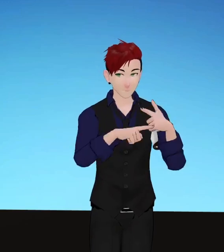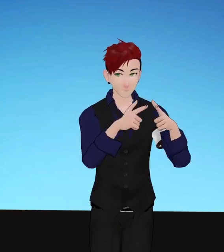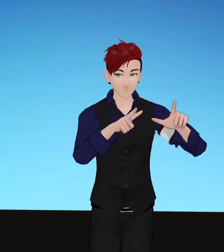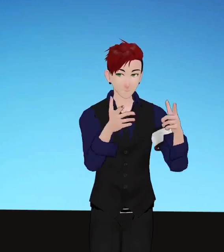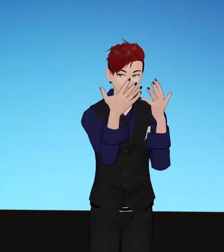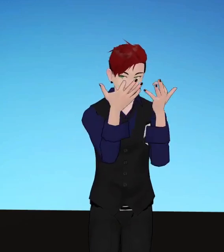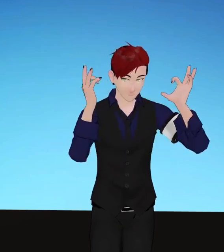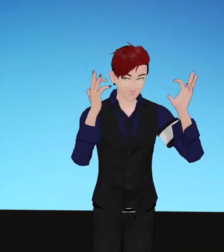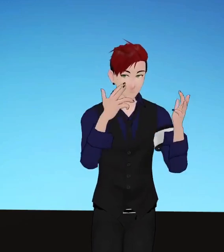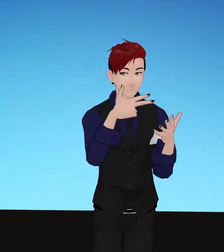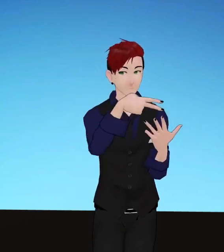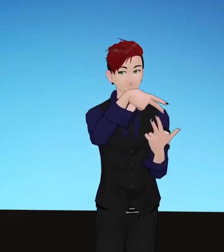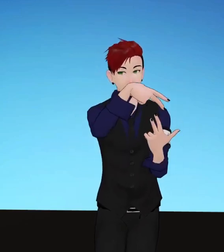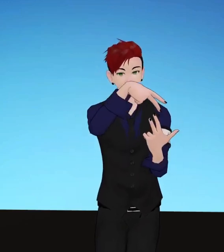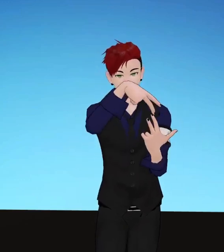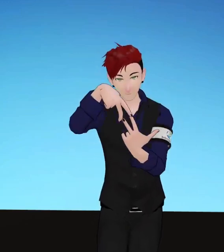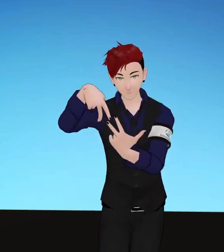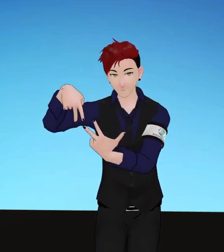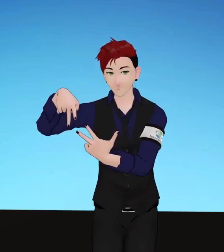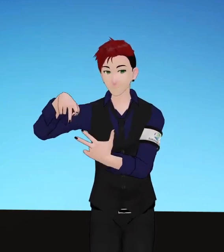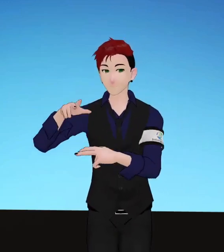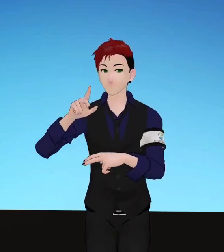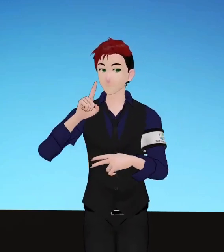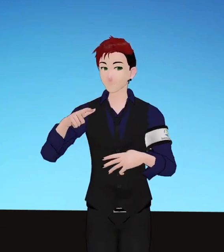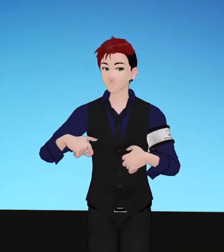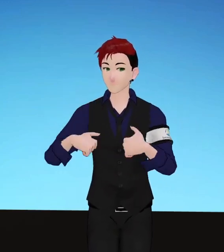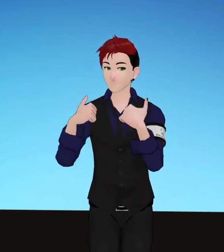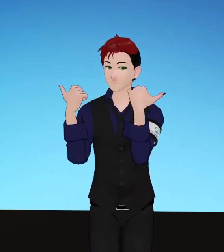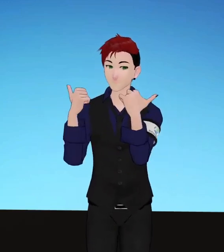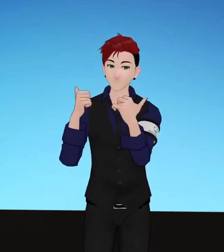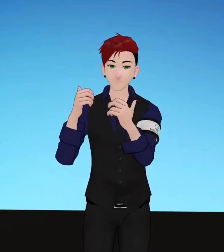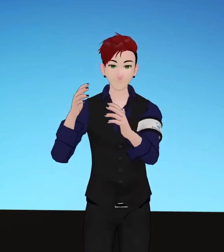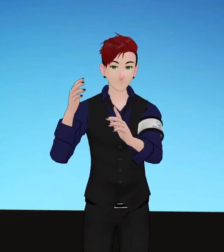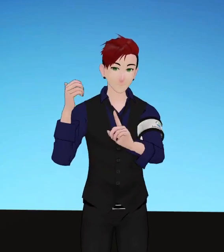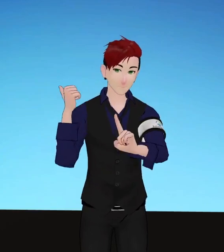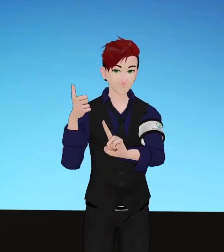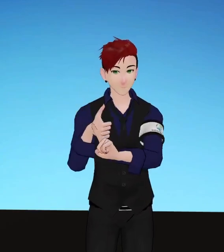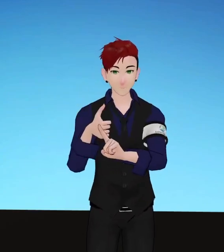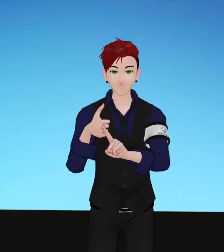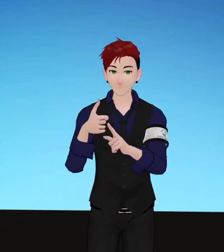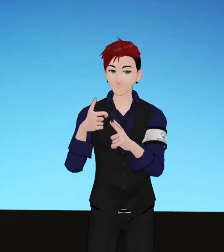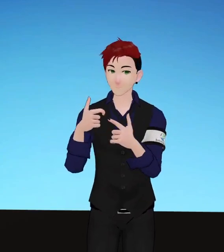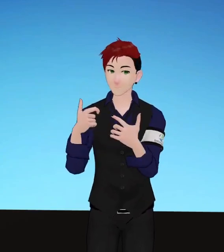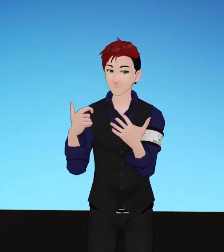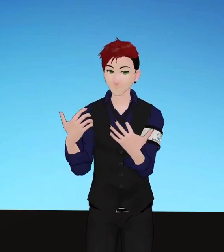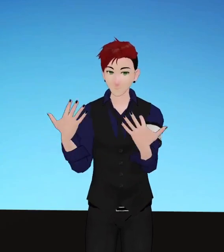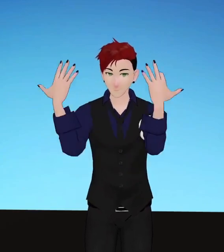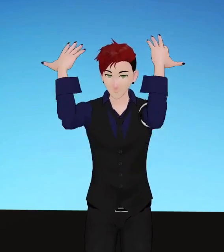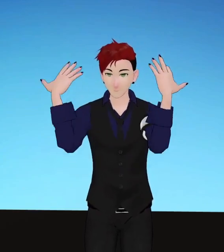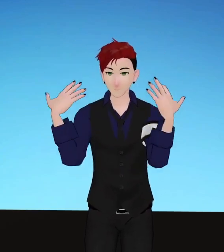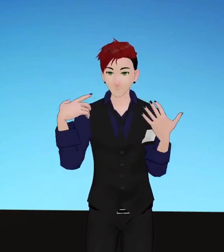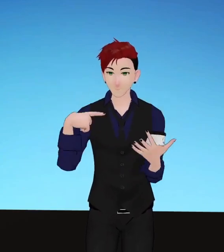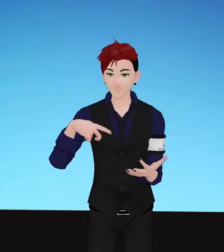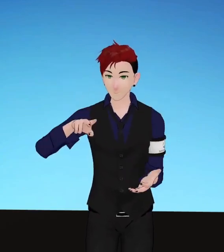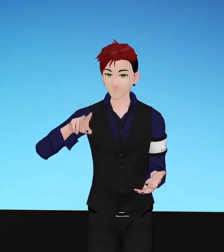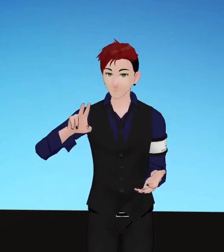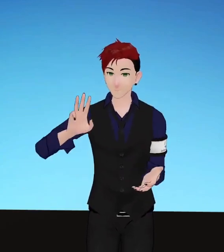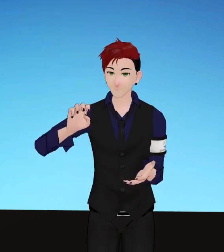going to be hit with a wave of an overwhelming sense of, oh my God, I've been studying only like a third of this language, and I